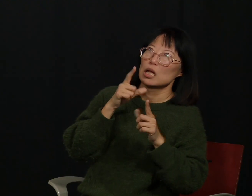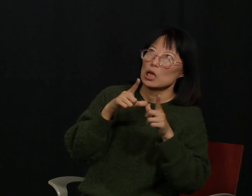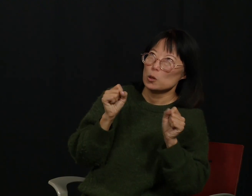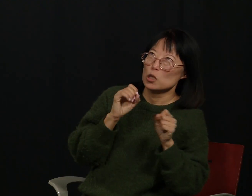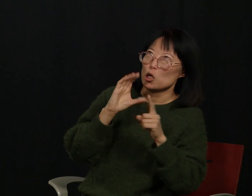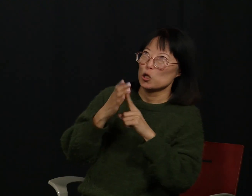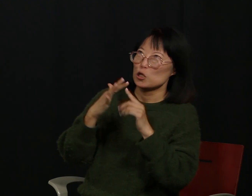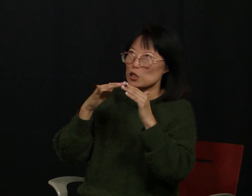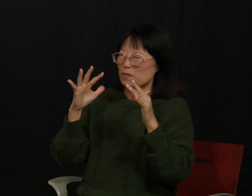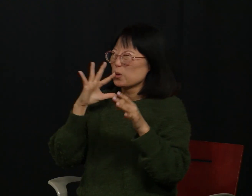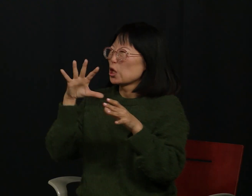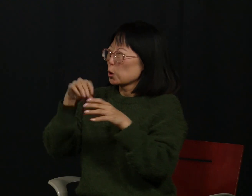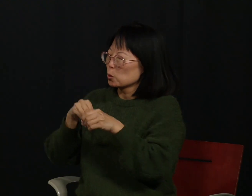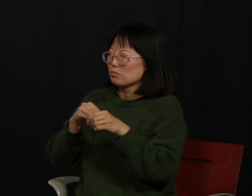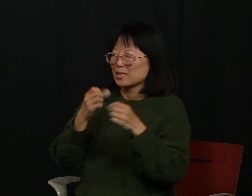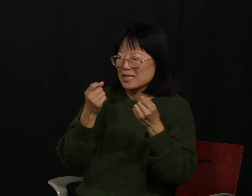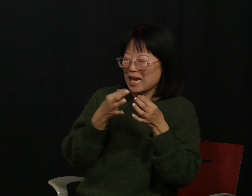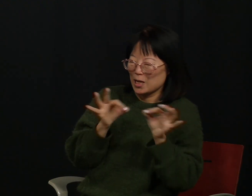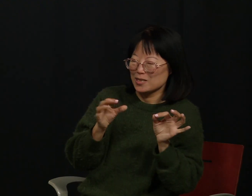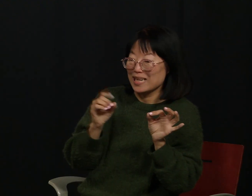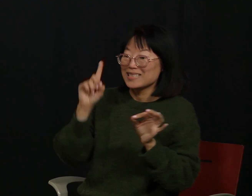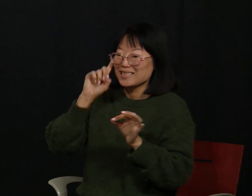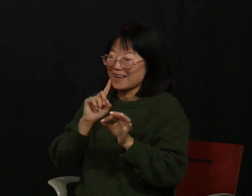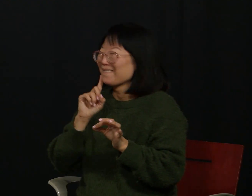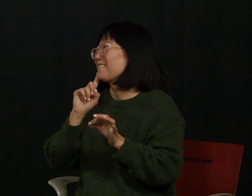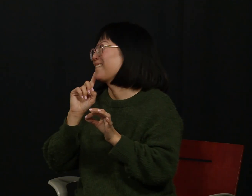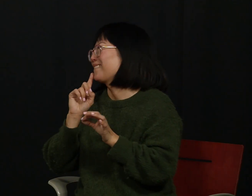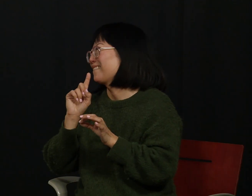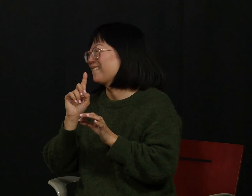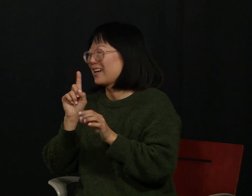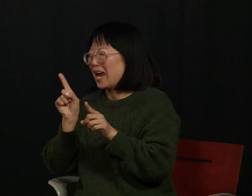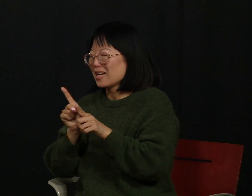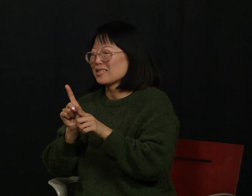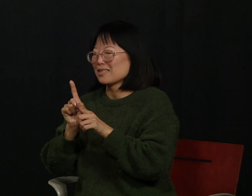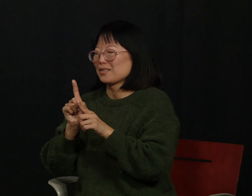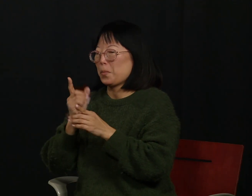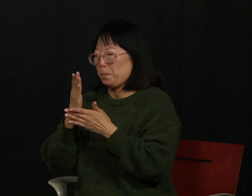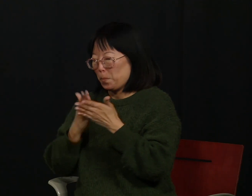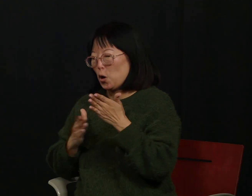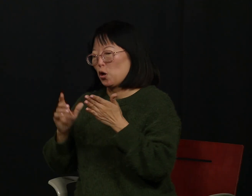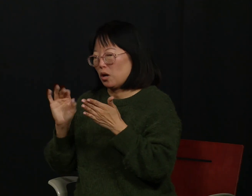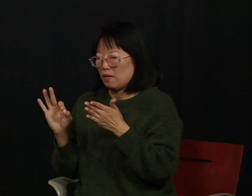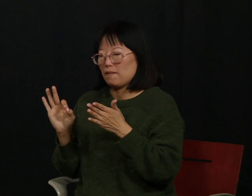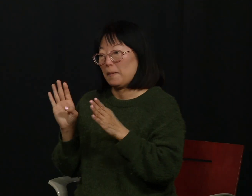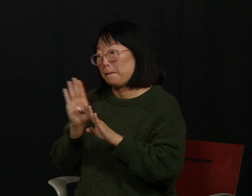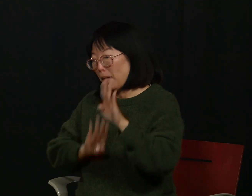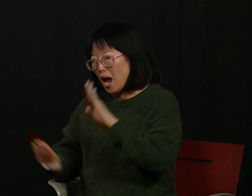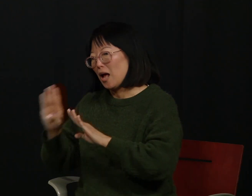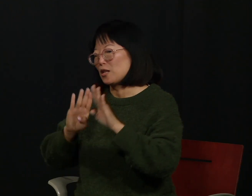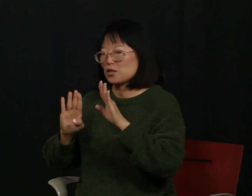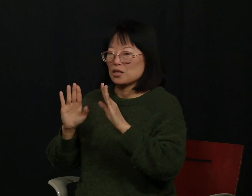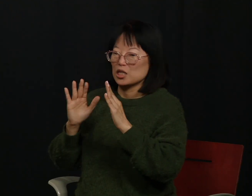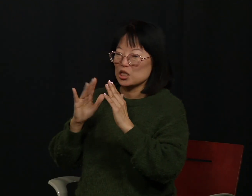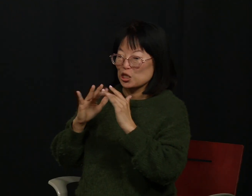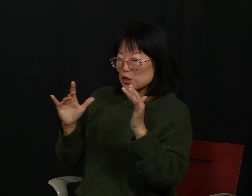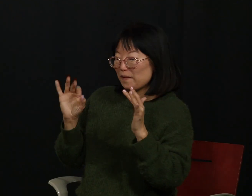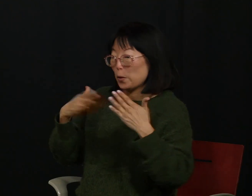and cultural varieties that we have and diversity, including deaf as part of the biological diverse